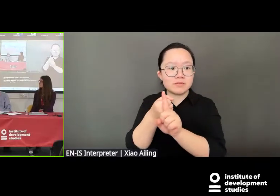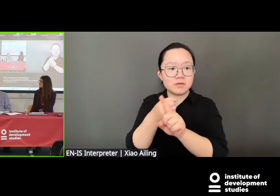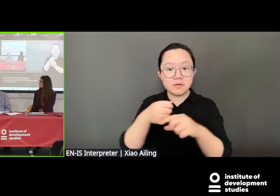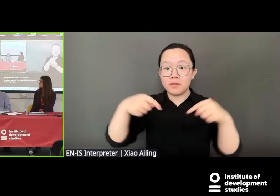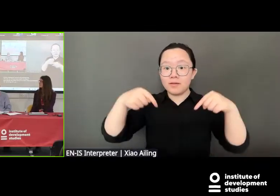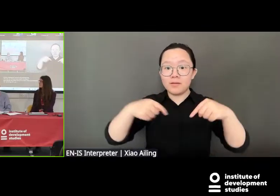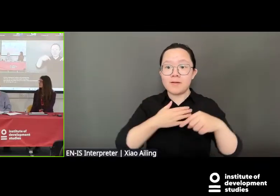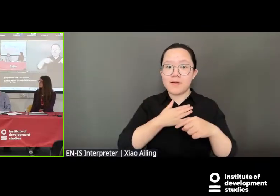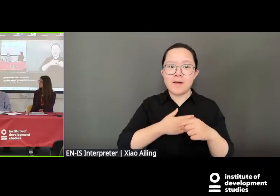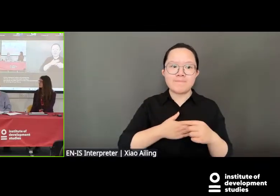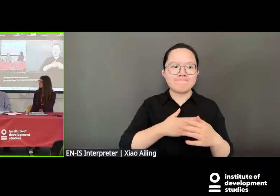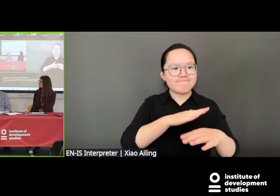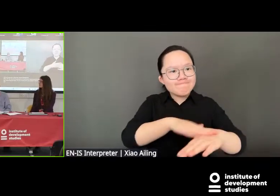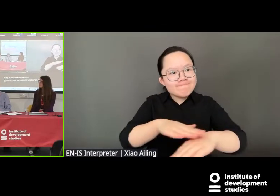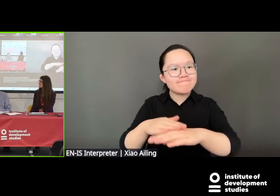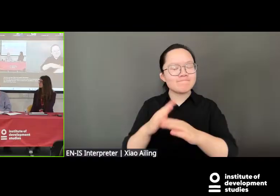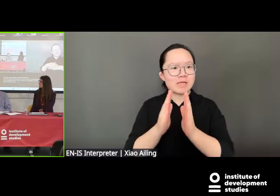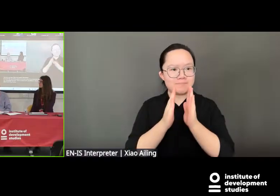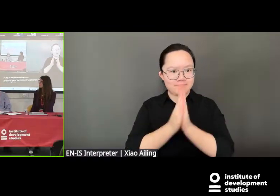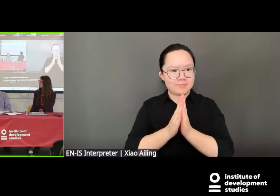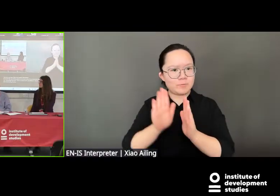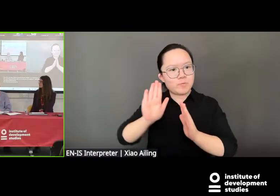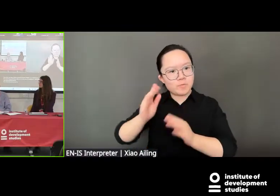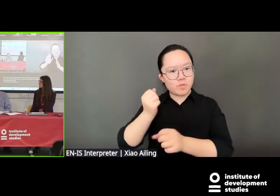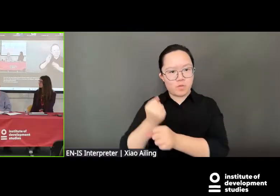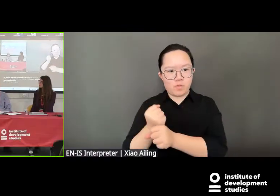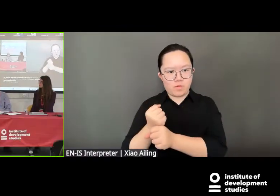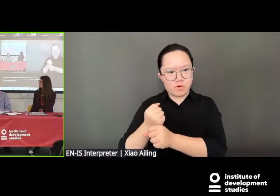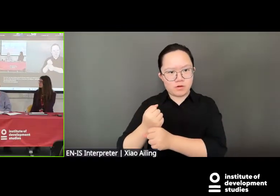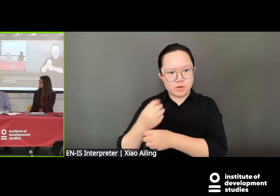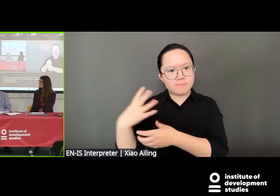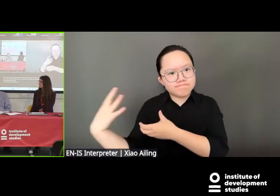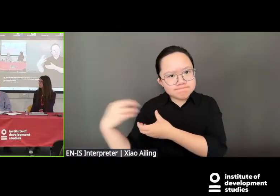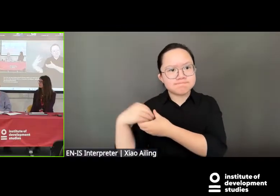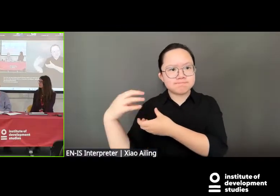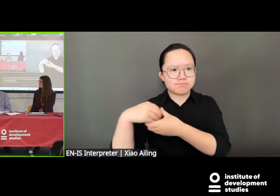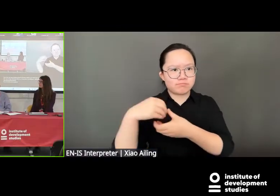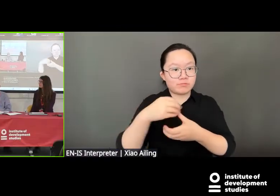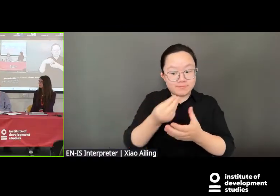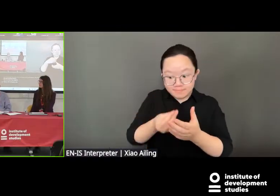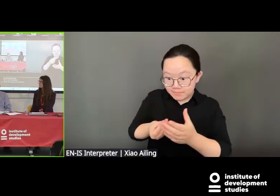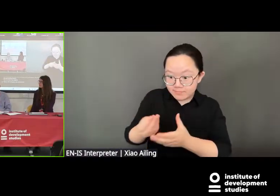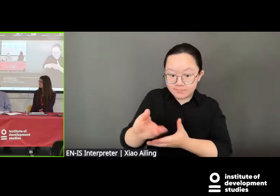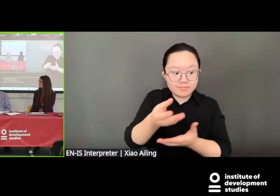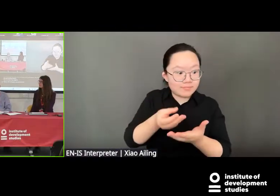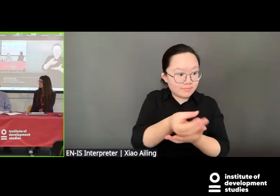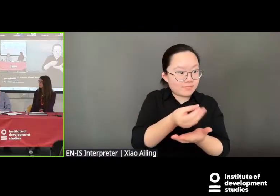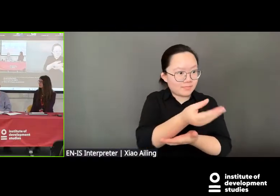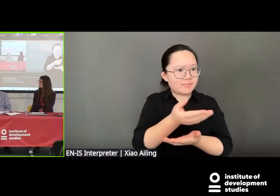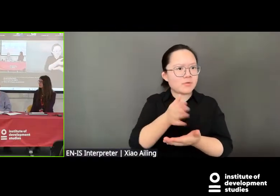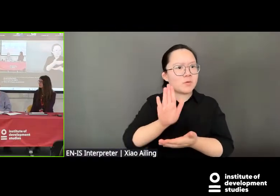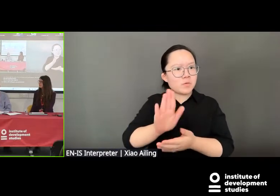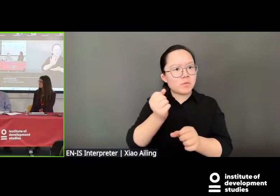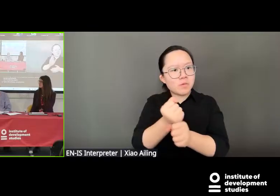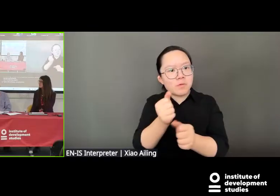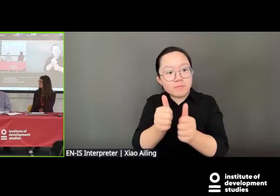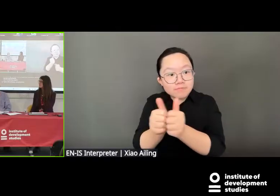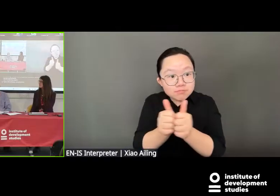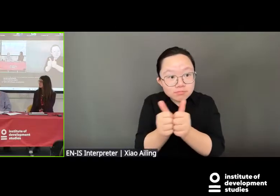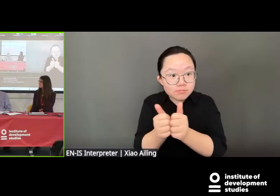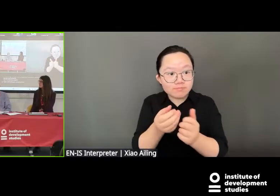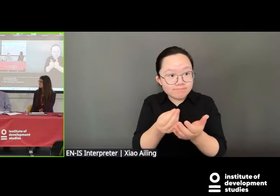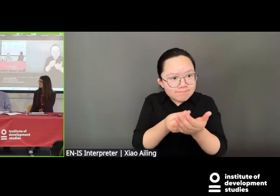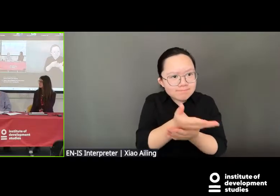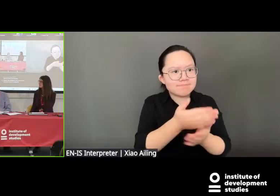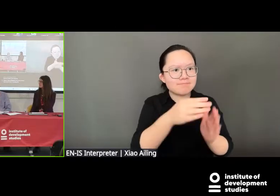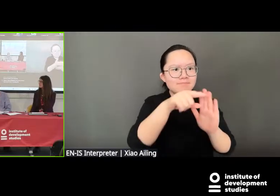forward. Use it to inform your projects. Share it with colleagues and policymakers, and ensure that it continues to